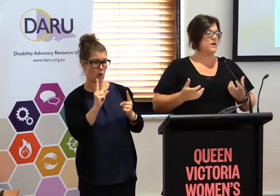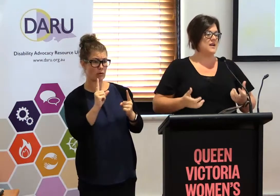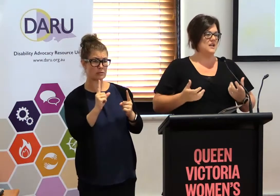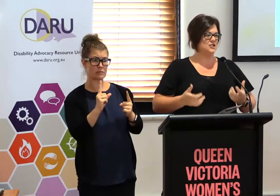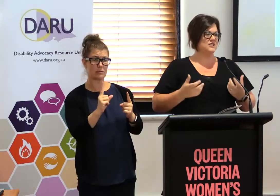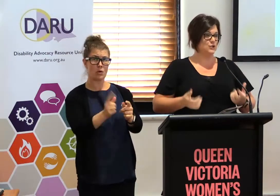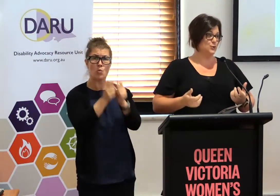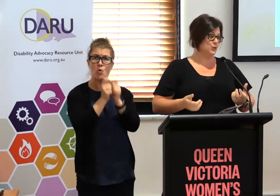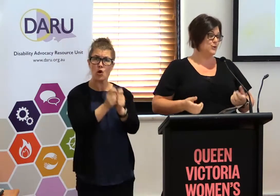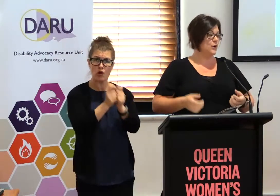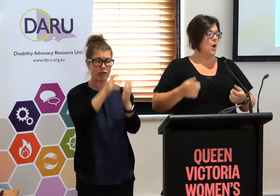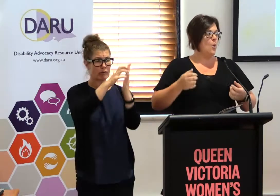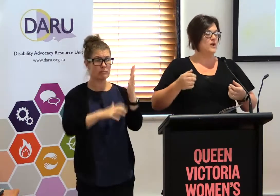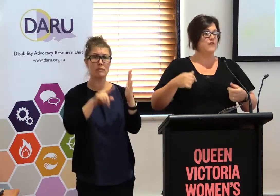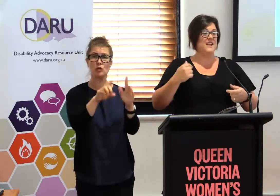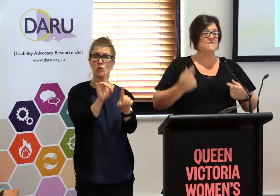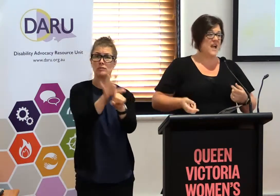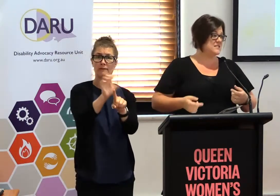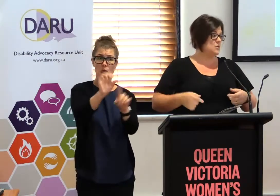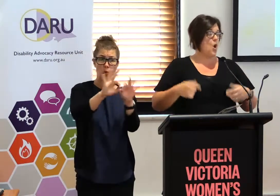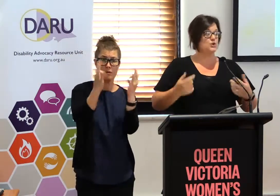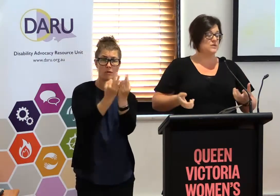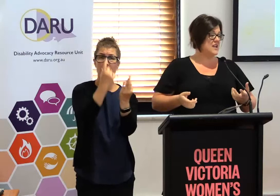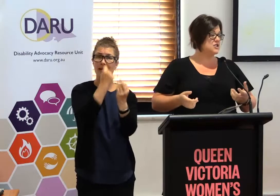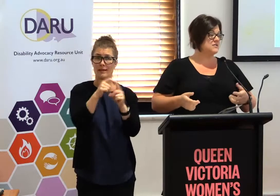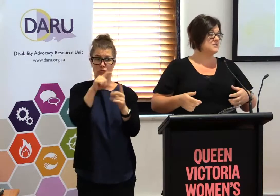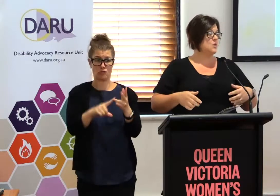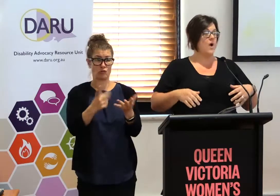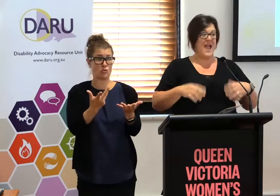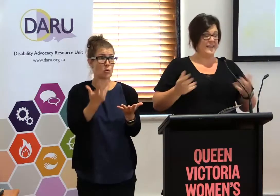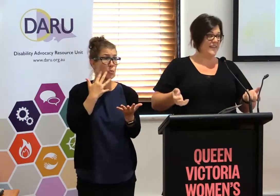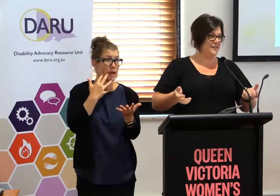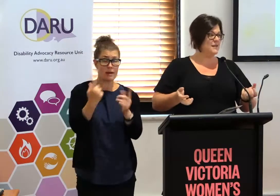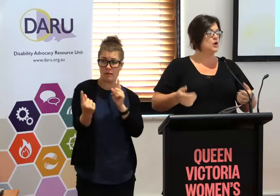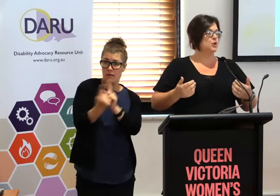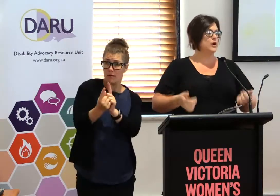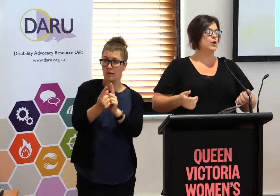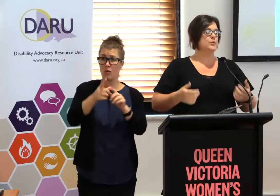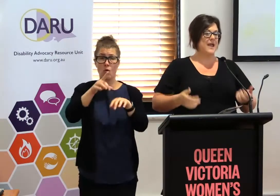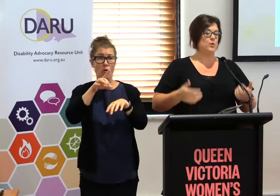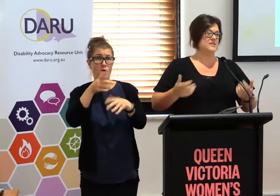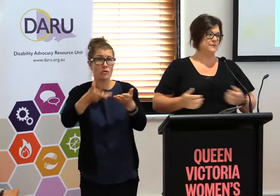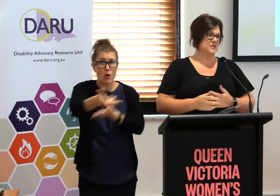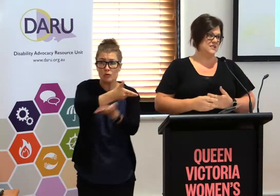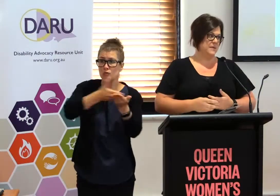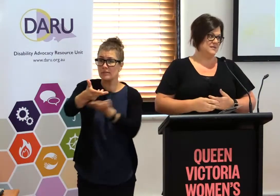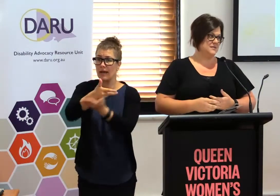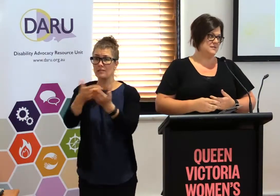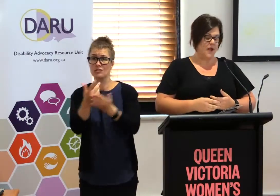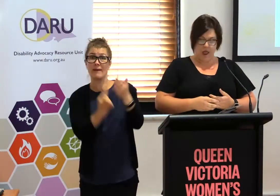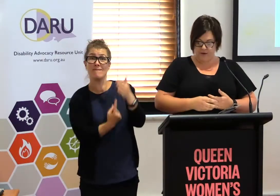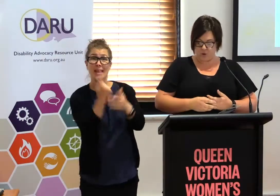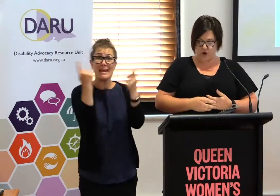your organisations can do when running events or consultations or anything to include people with different